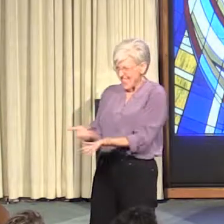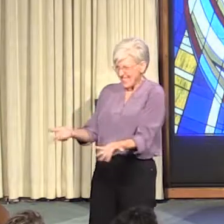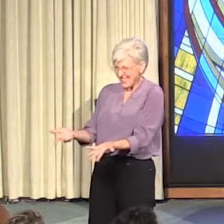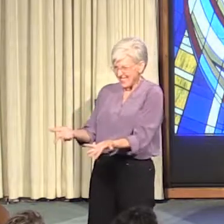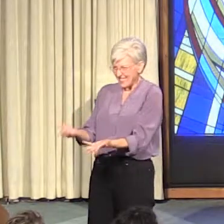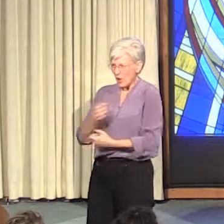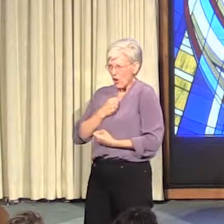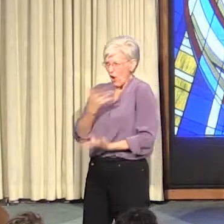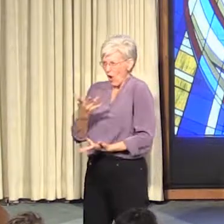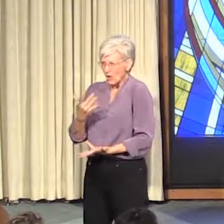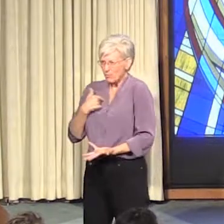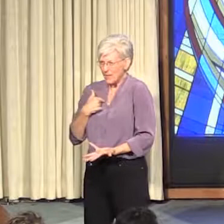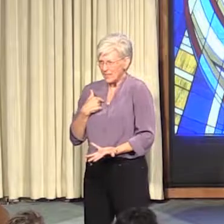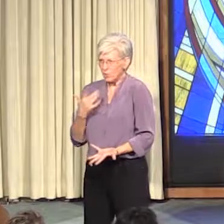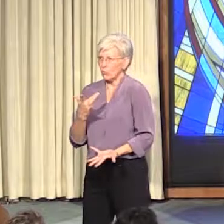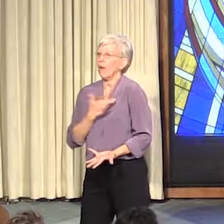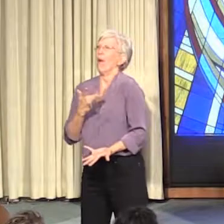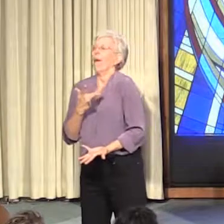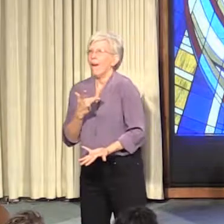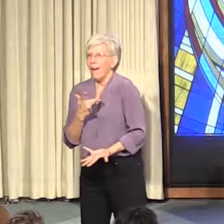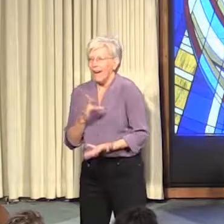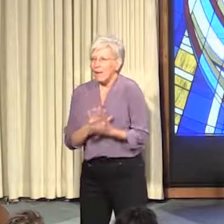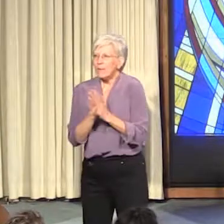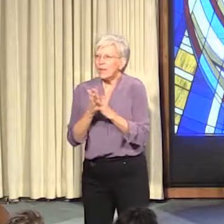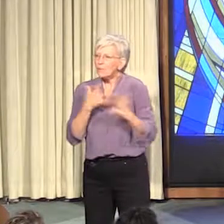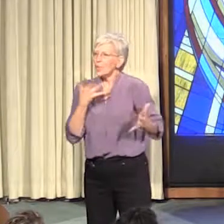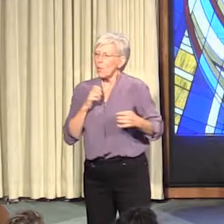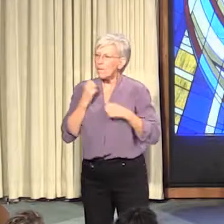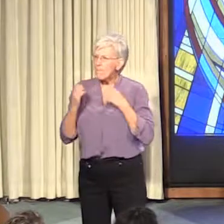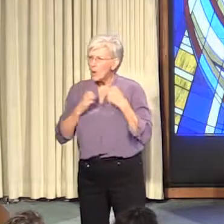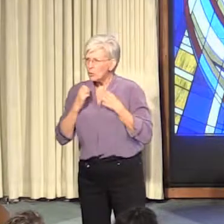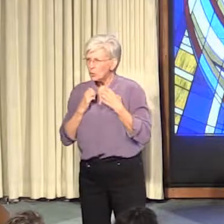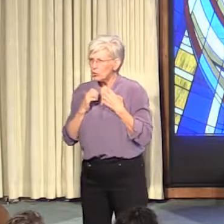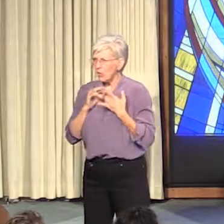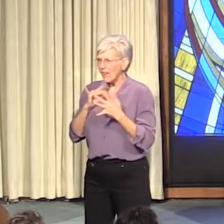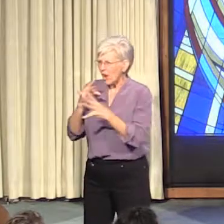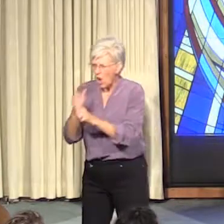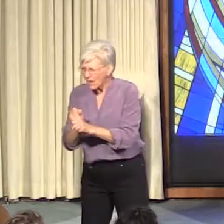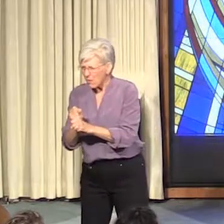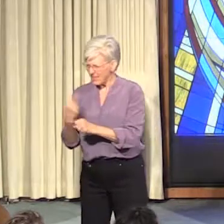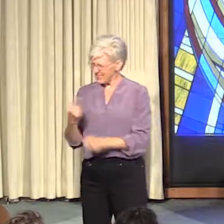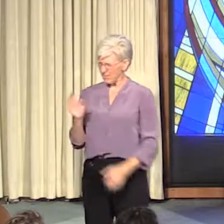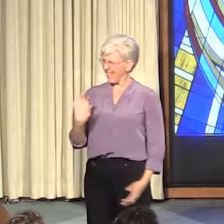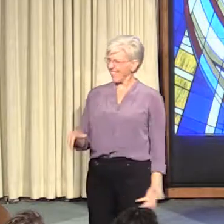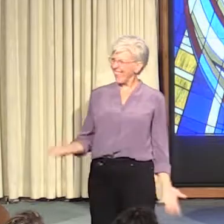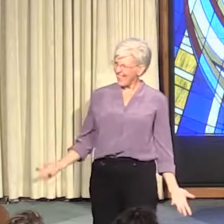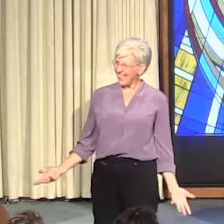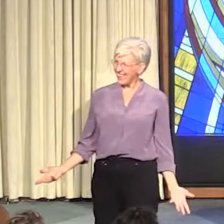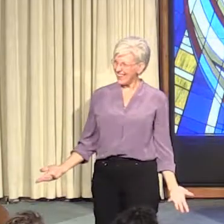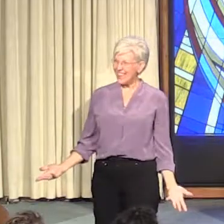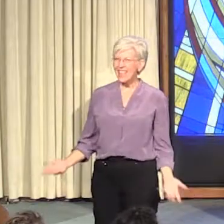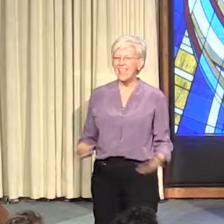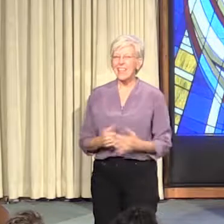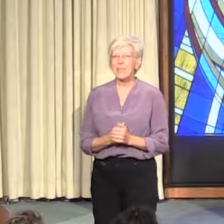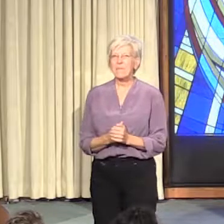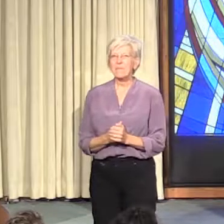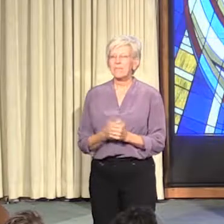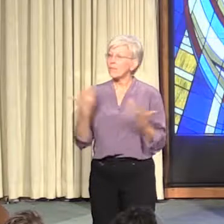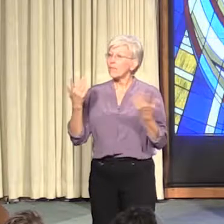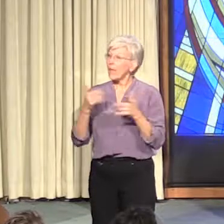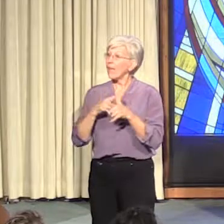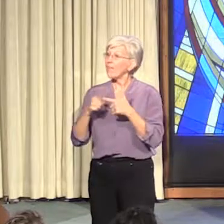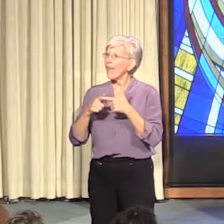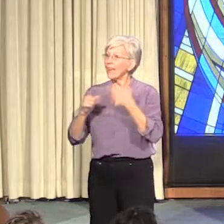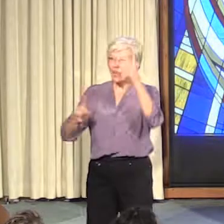do I get so emotional and so caught up in something like this? And it came to